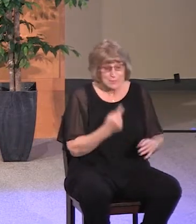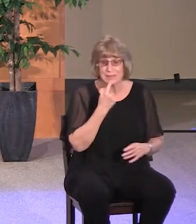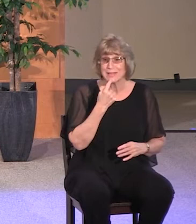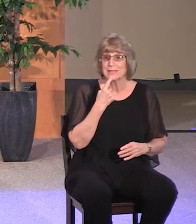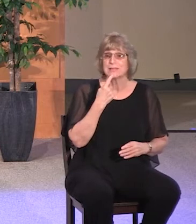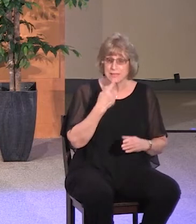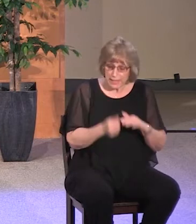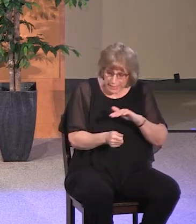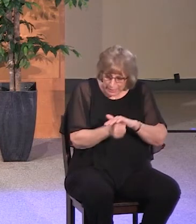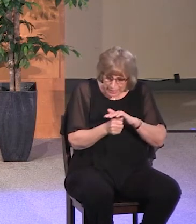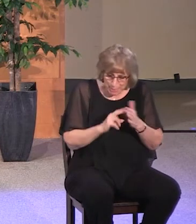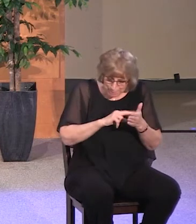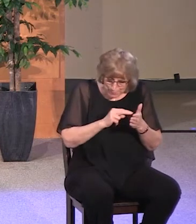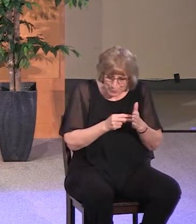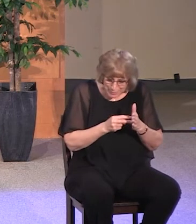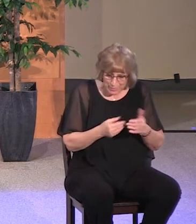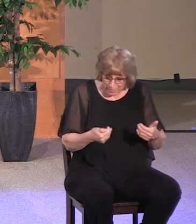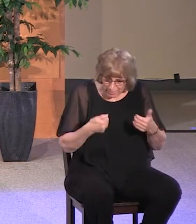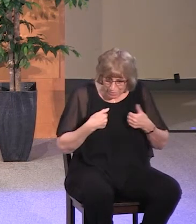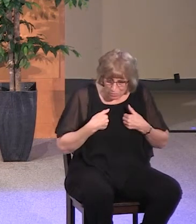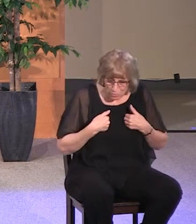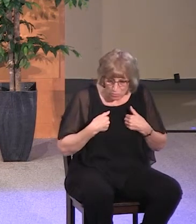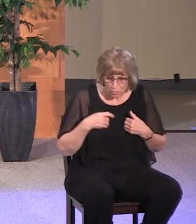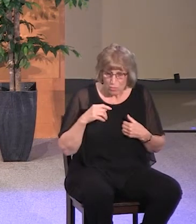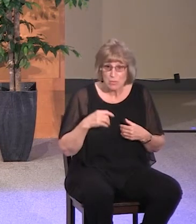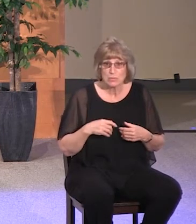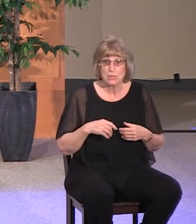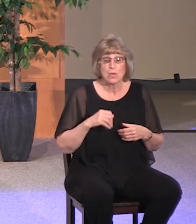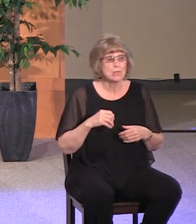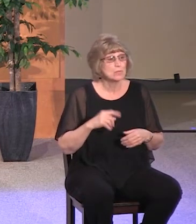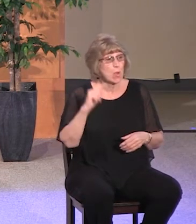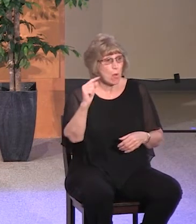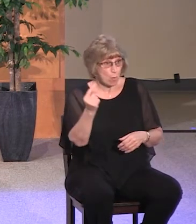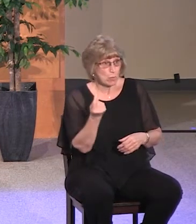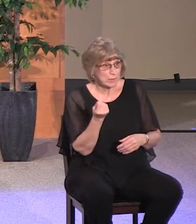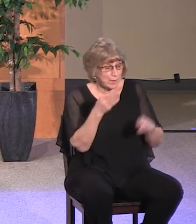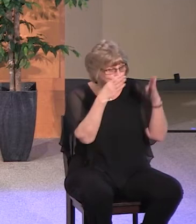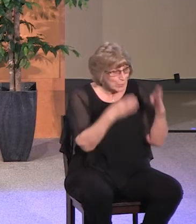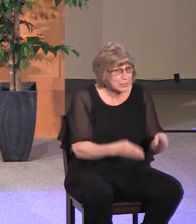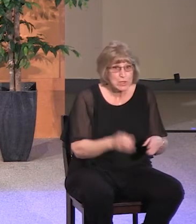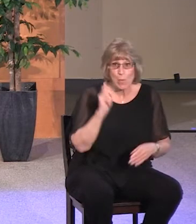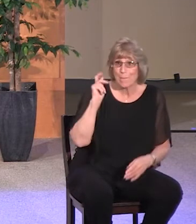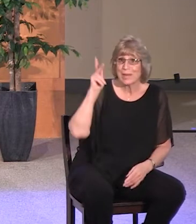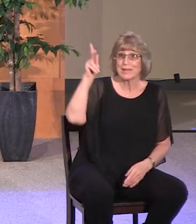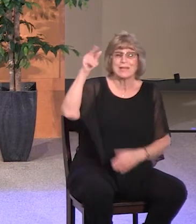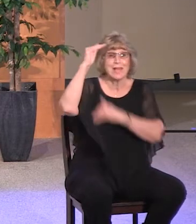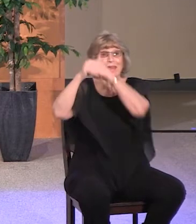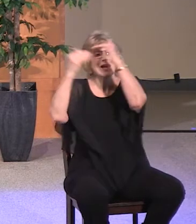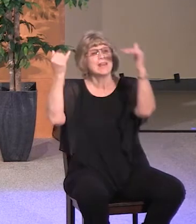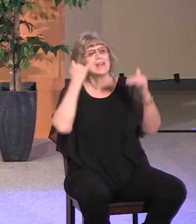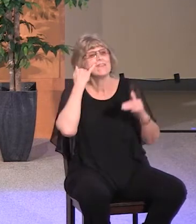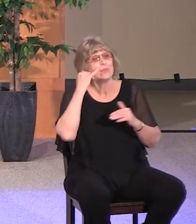hidden meanings. Only that can return to heaven which was born in heaven. And since heaven is not